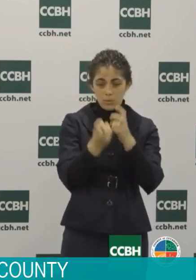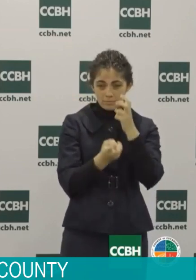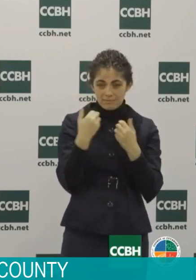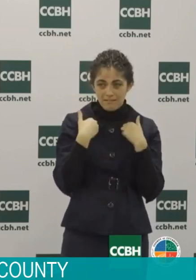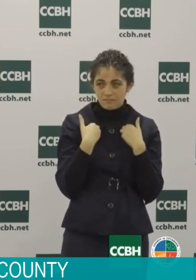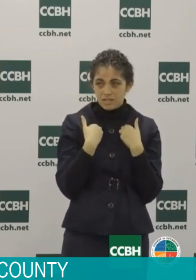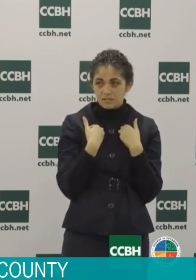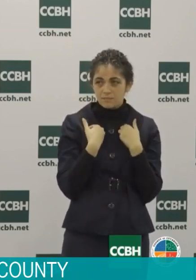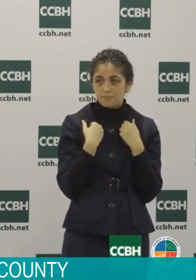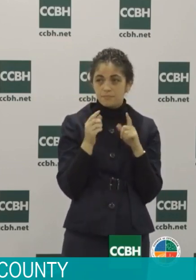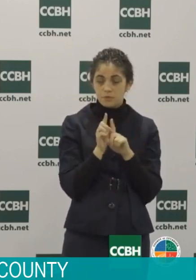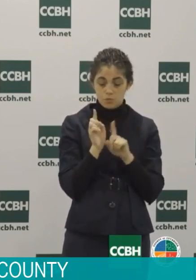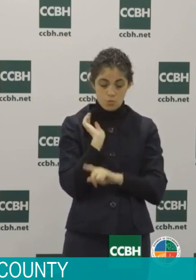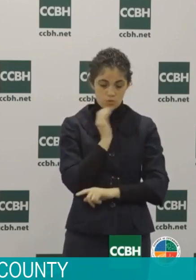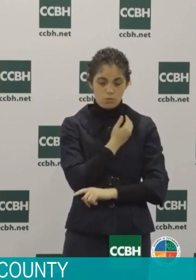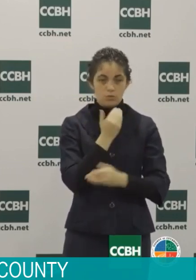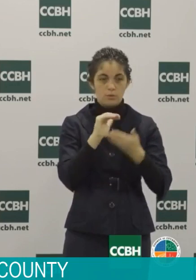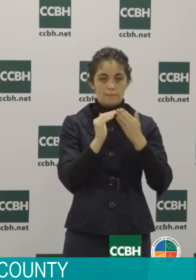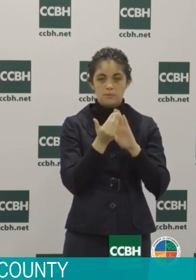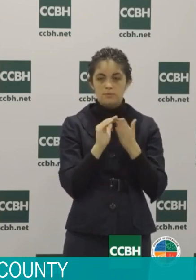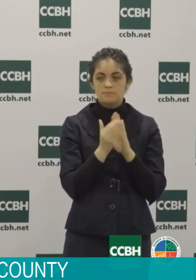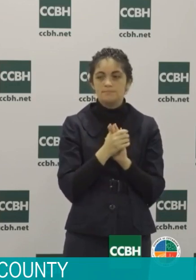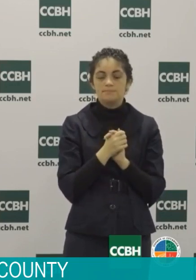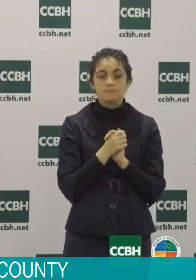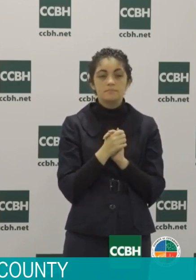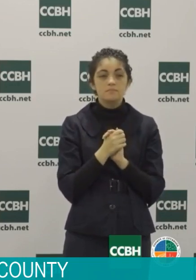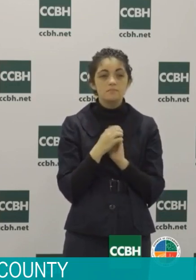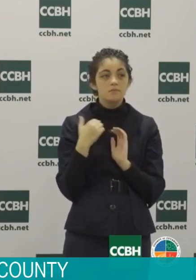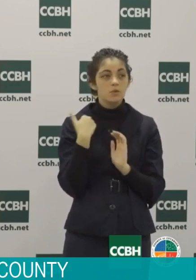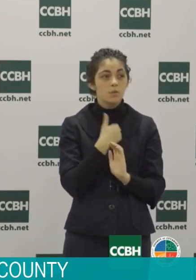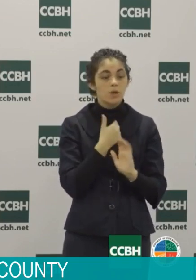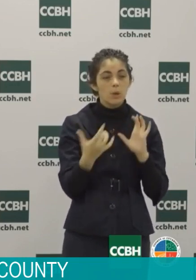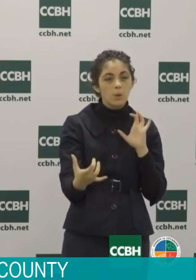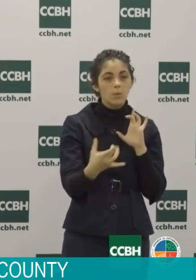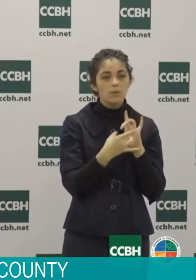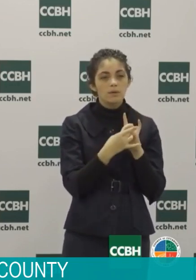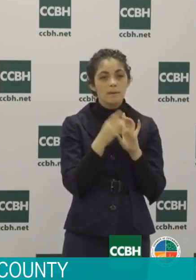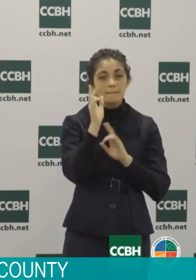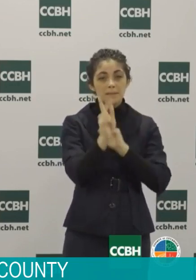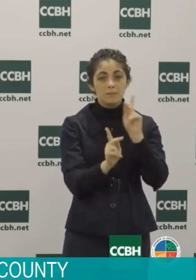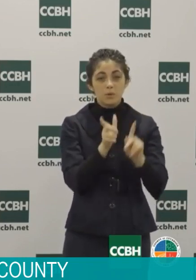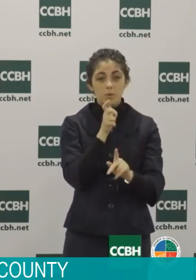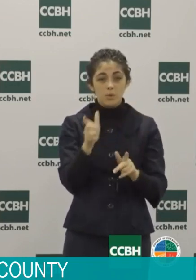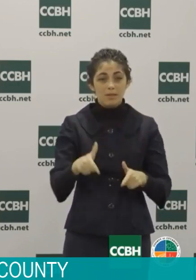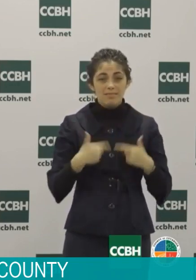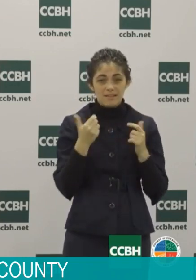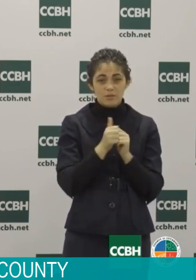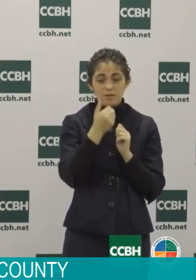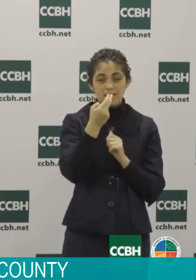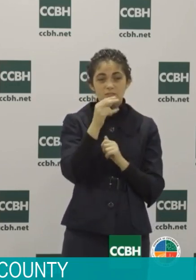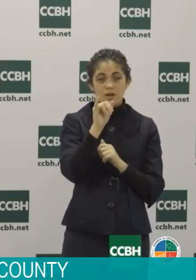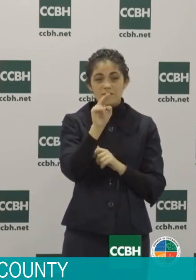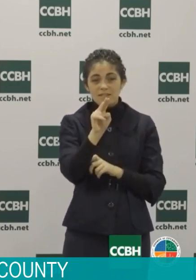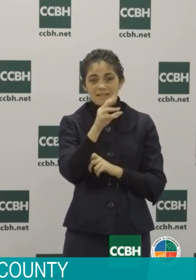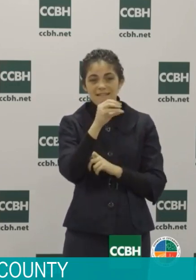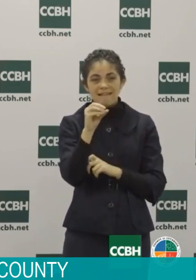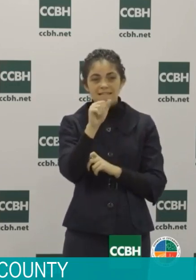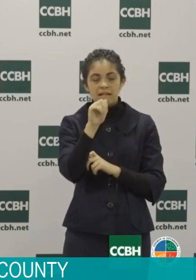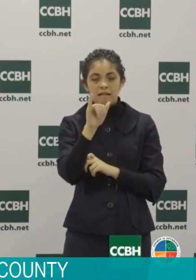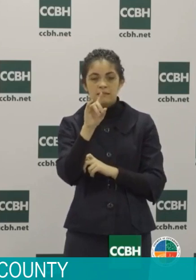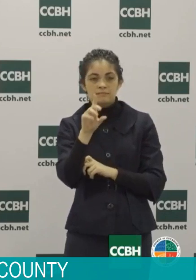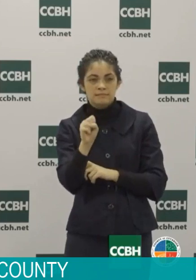inequities in our communities. We coordinate the support for people living with HIV and AIDS in Northeast